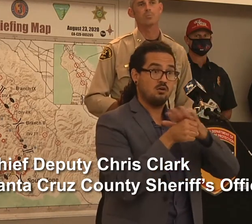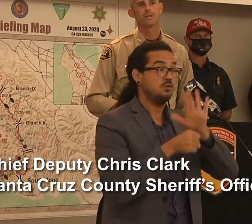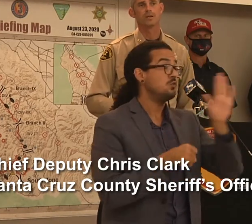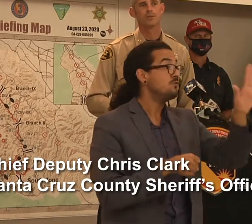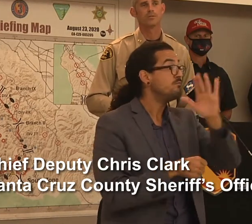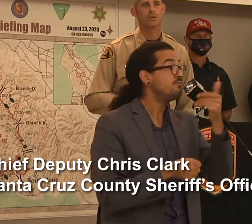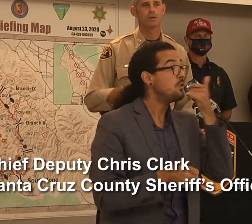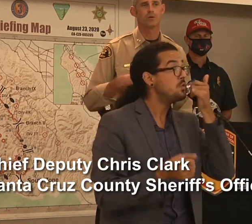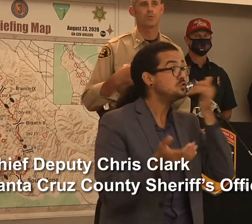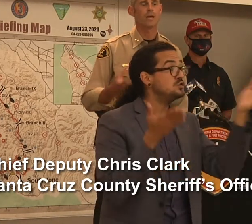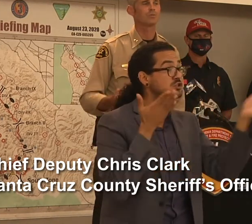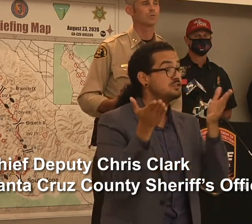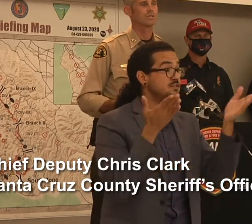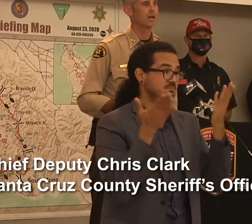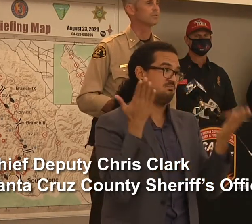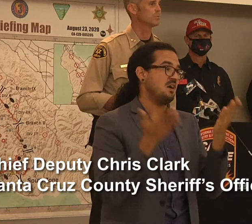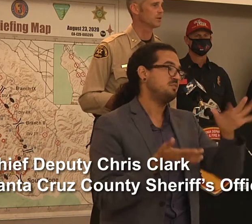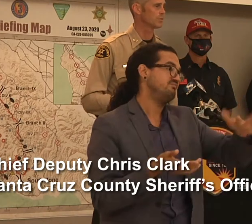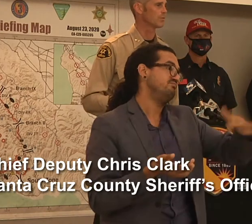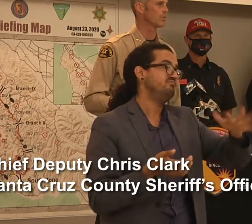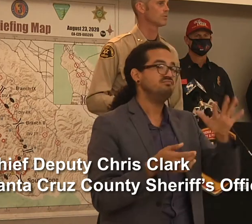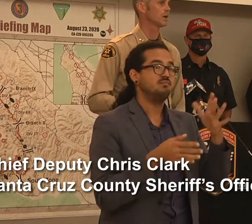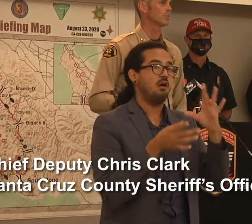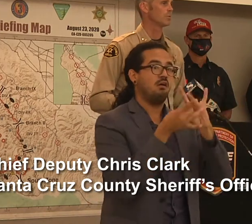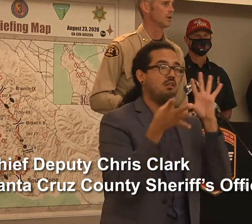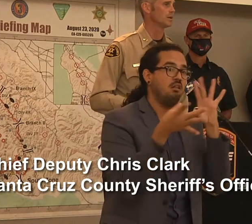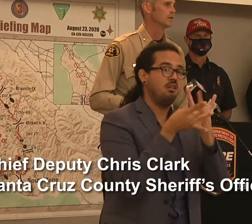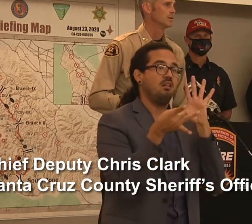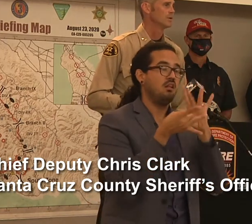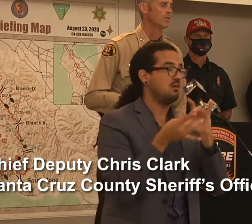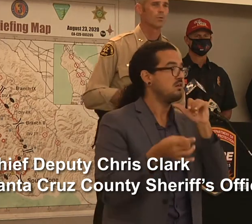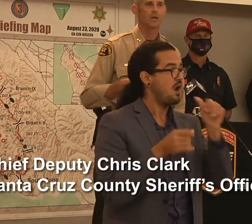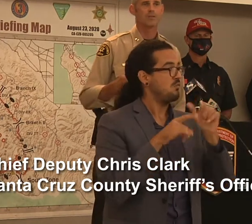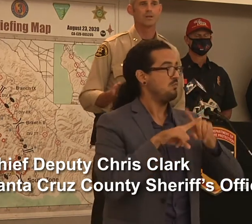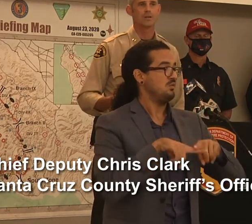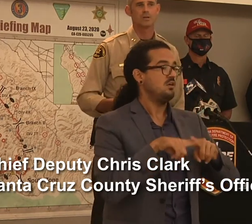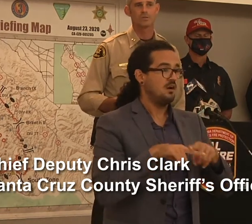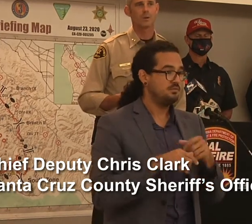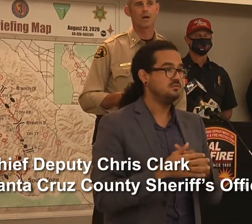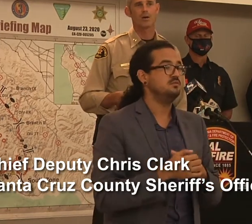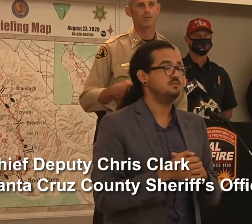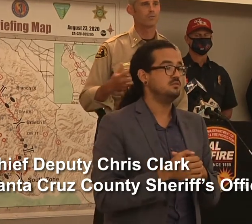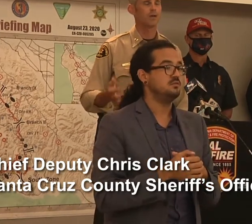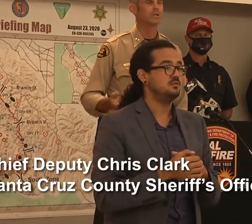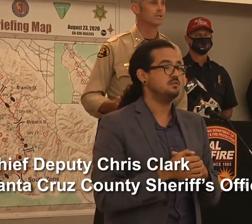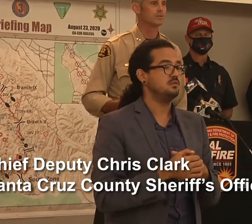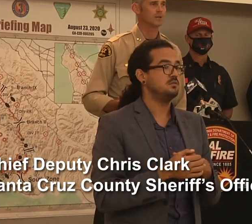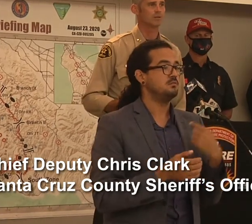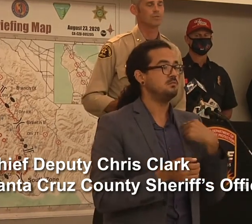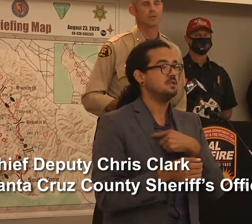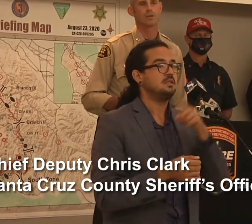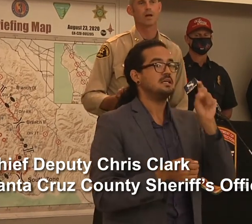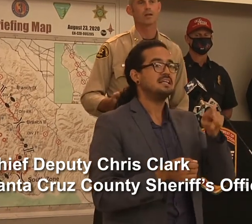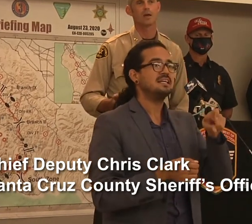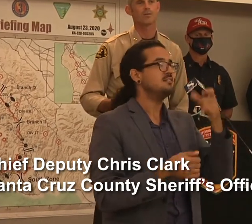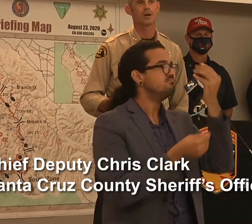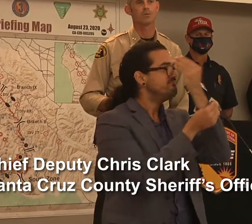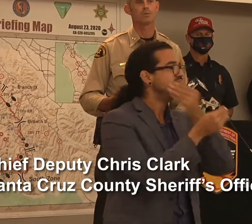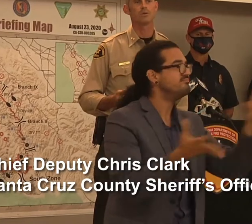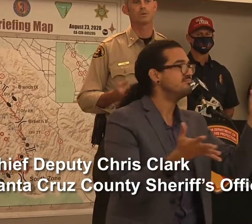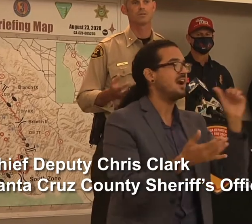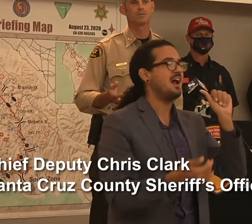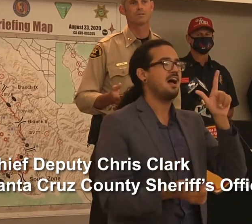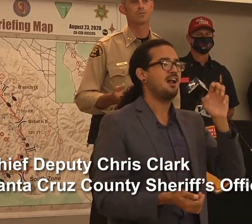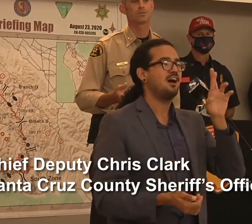needed help, if we have to reach out to you because of reverse 911, or we have to somehow, or if your family needs to get in touch with you, they're not going to have